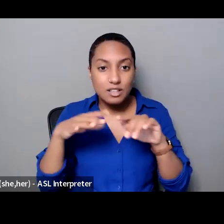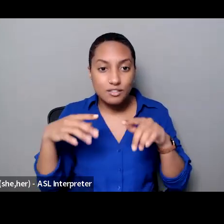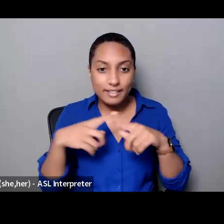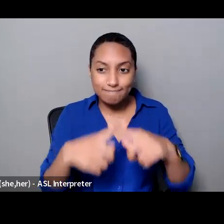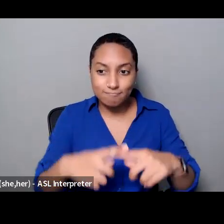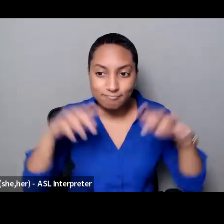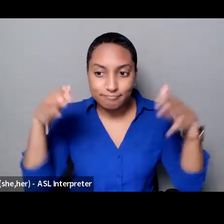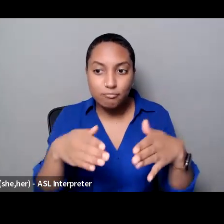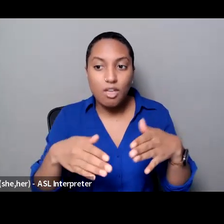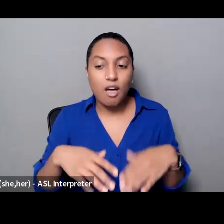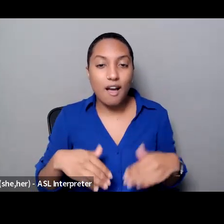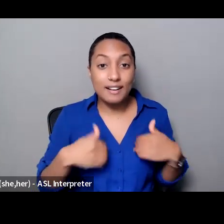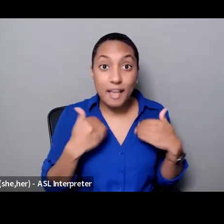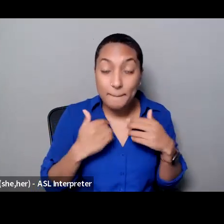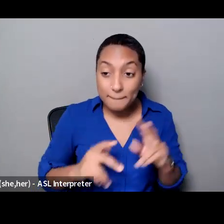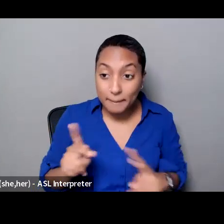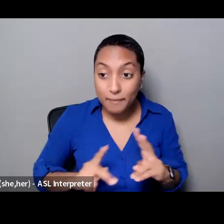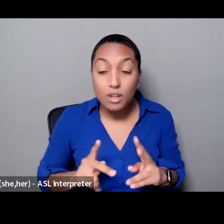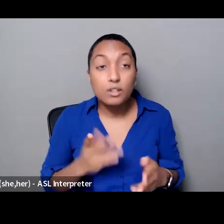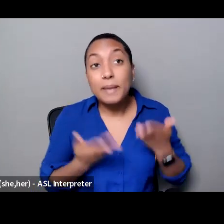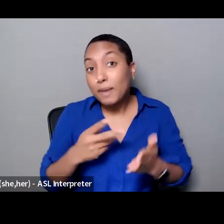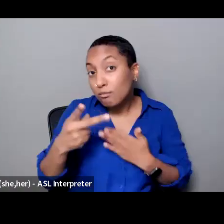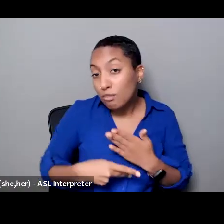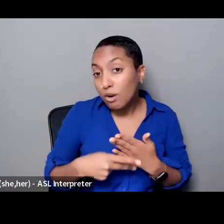from school to work or school to